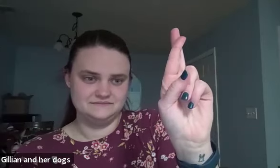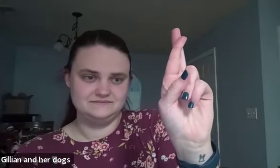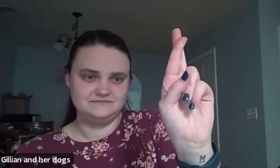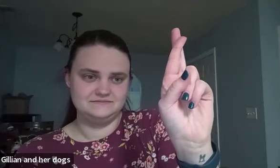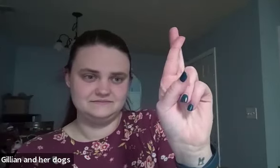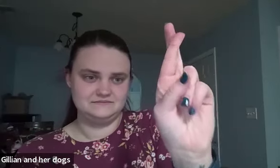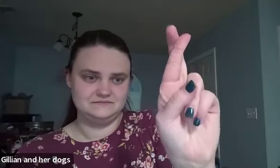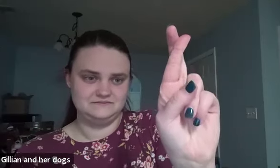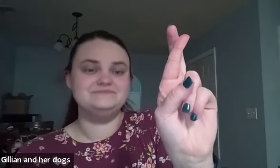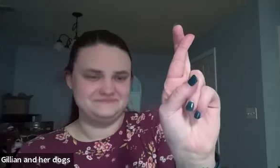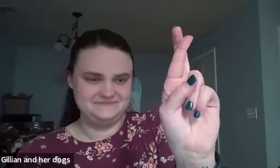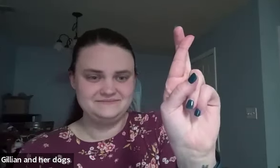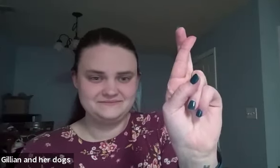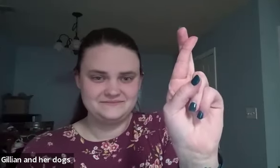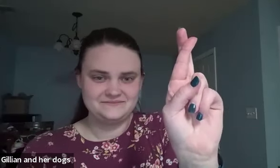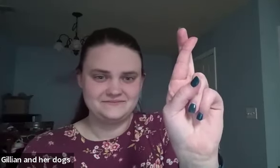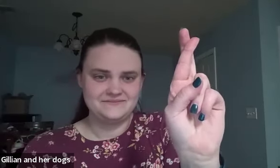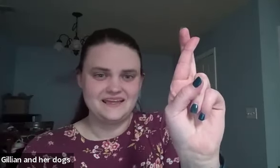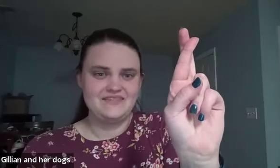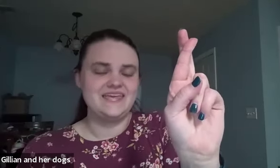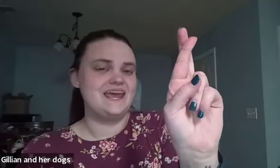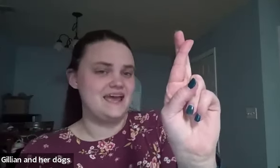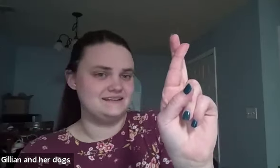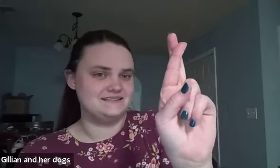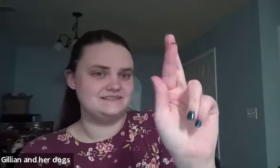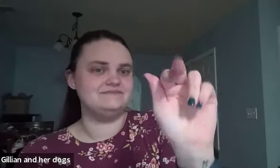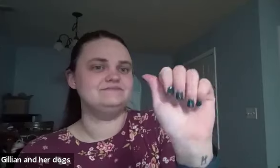Mm-hmm. Mm-hmm. And then S.